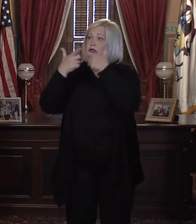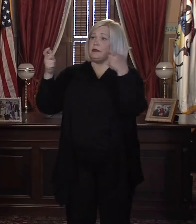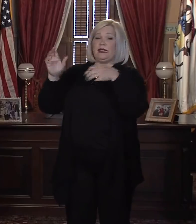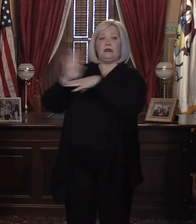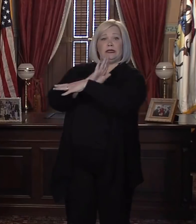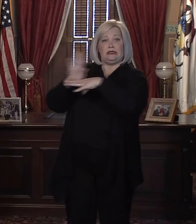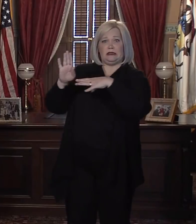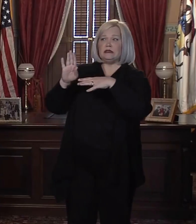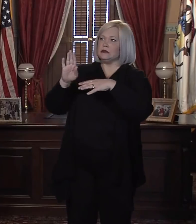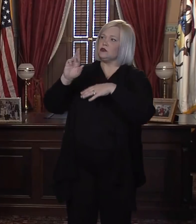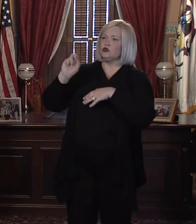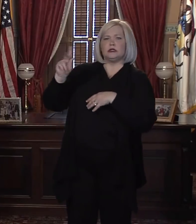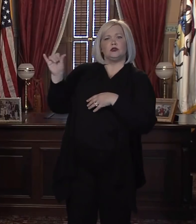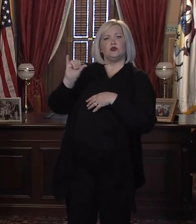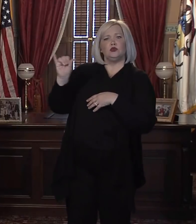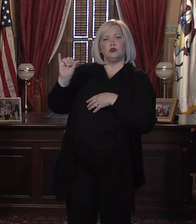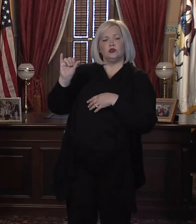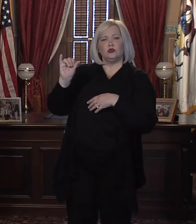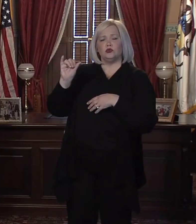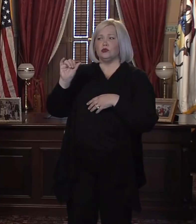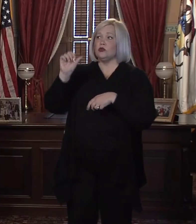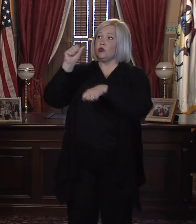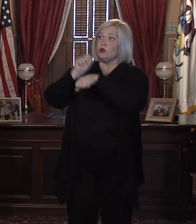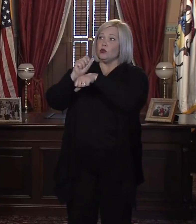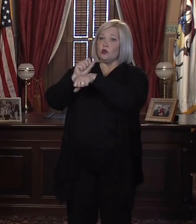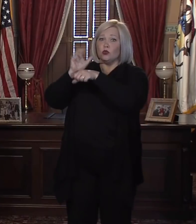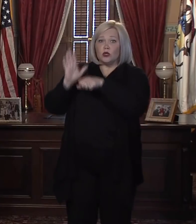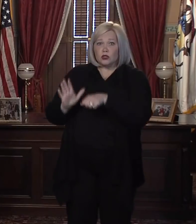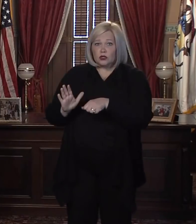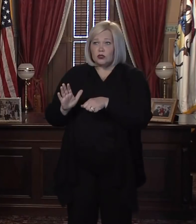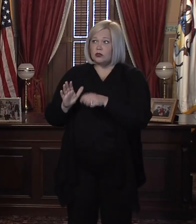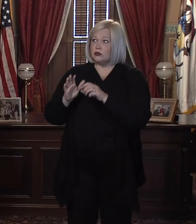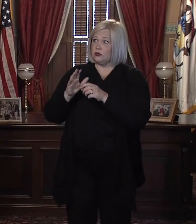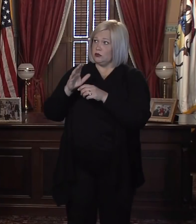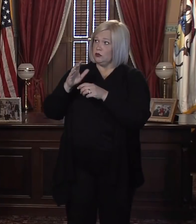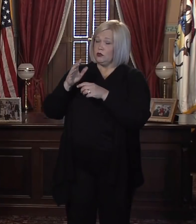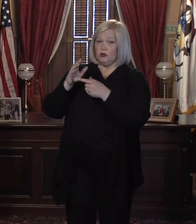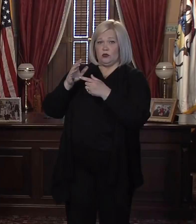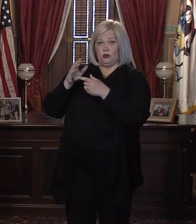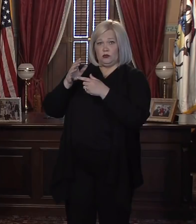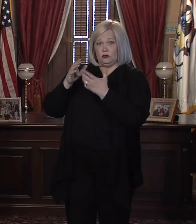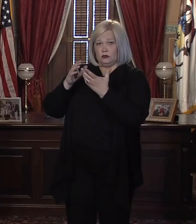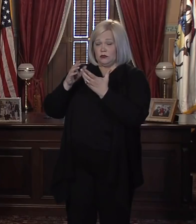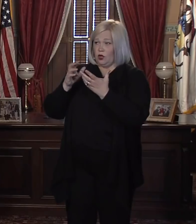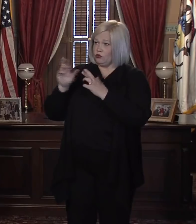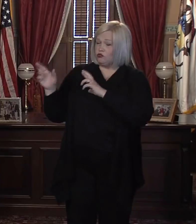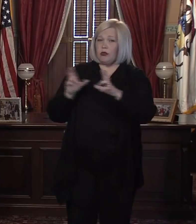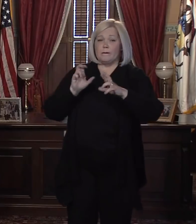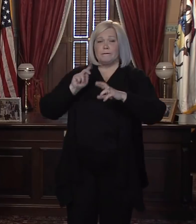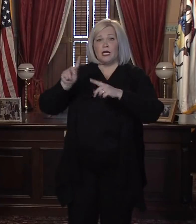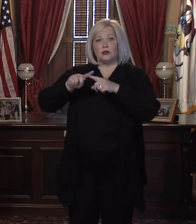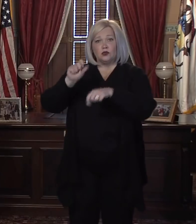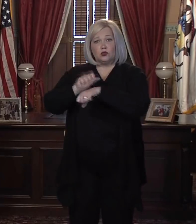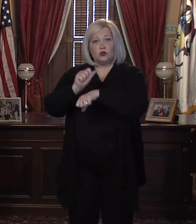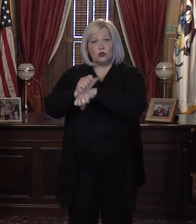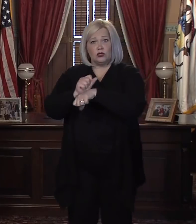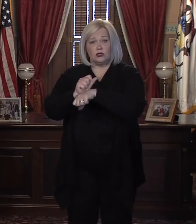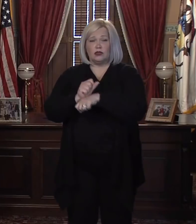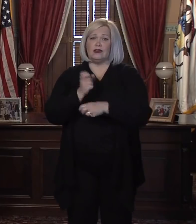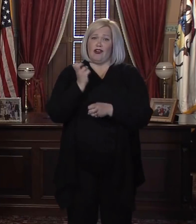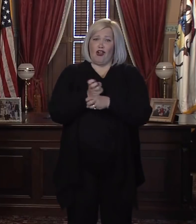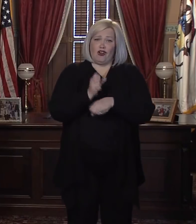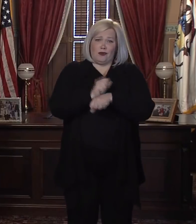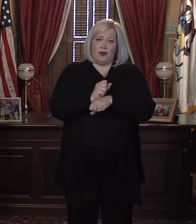facing risks as well, and the workers who are tied to these businesses are desperate to get back to work. Hard work is in